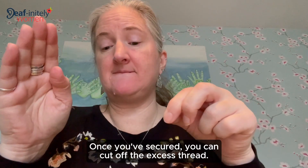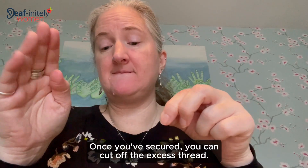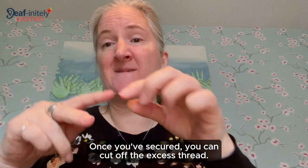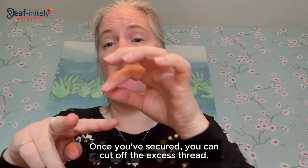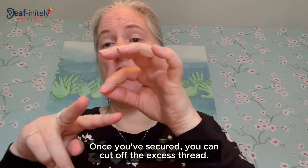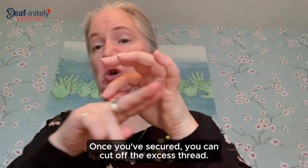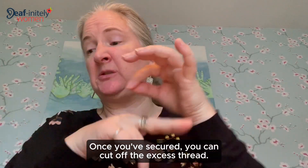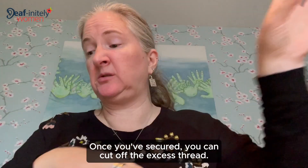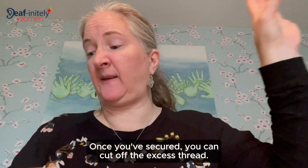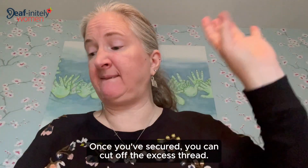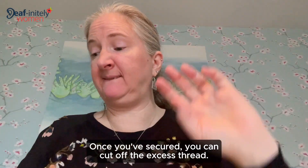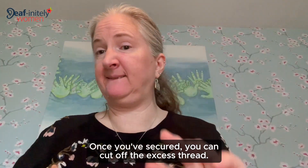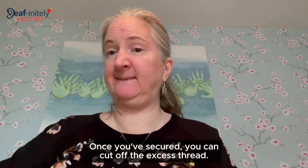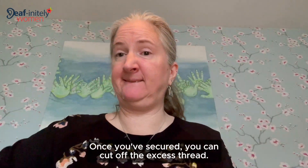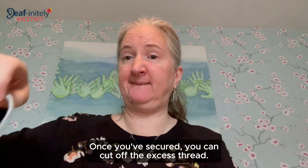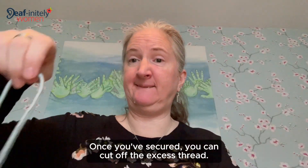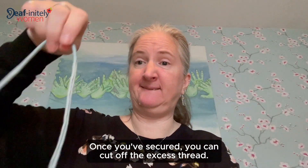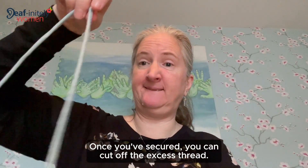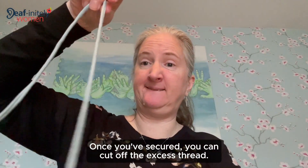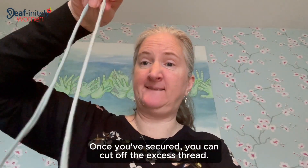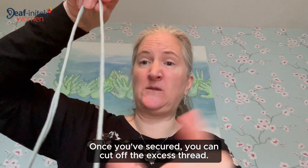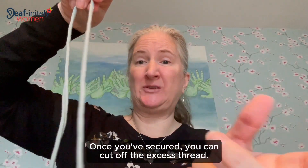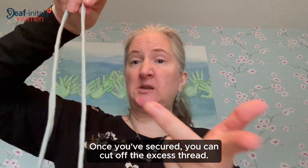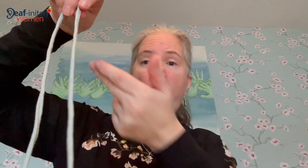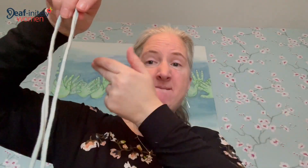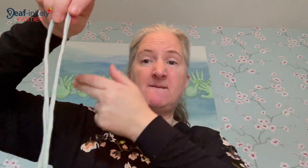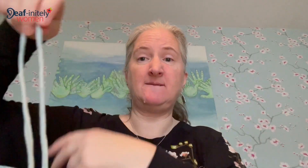Once you've secured it, you can cut off the excess thread.